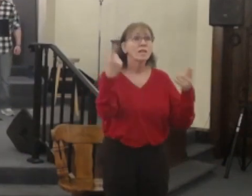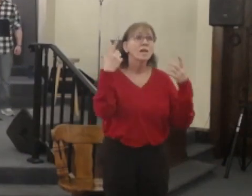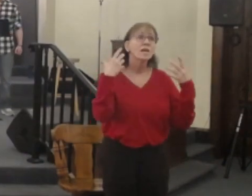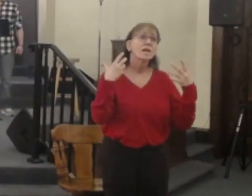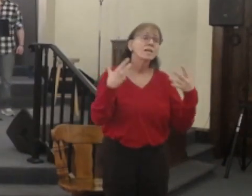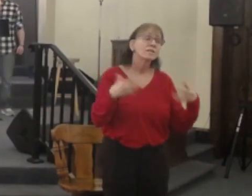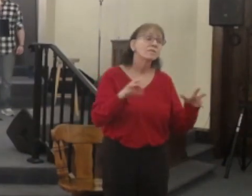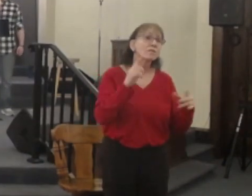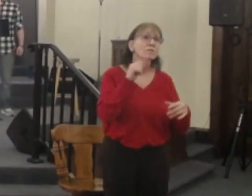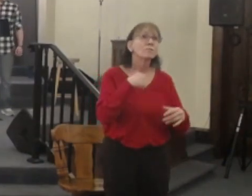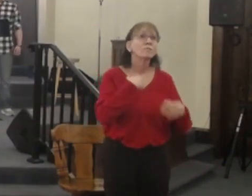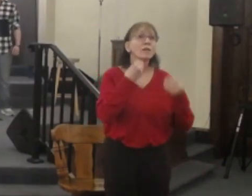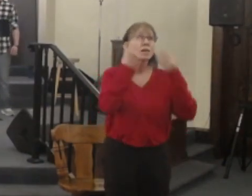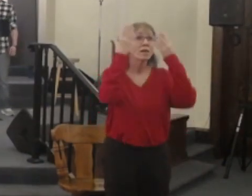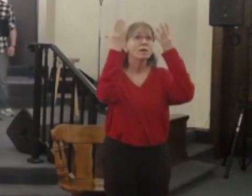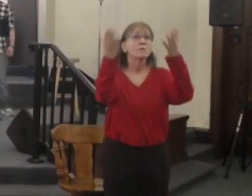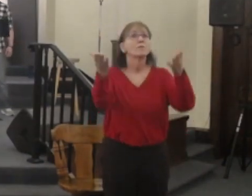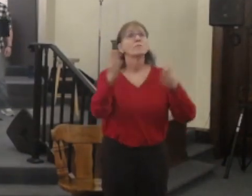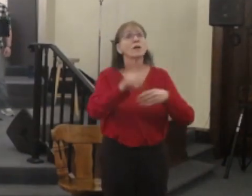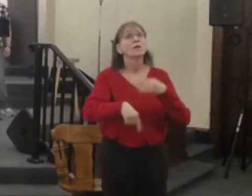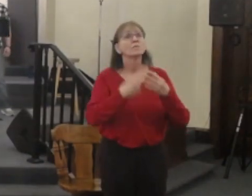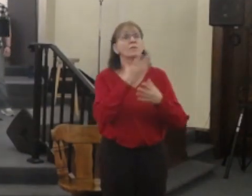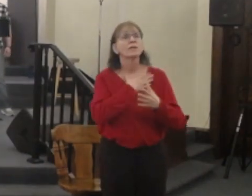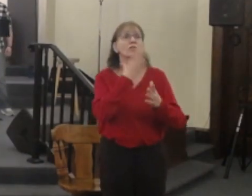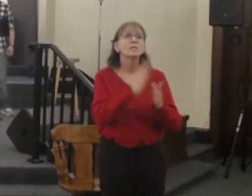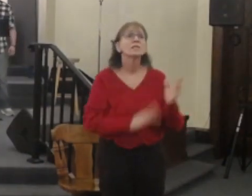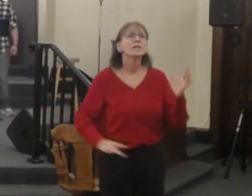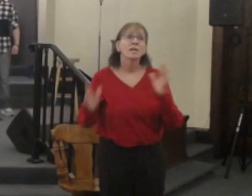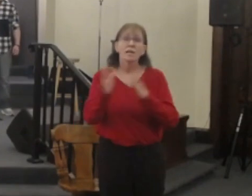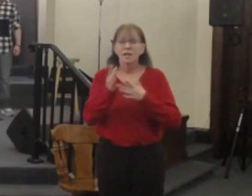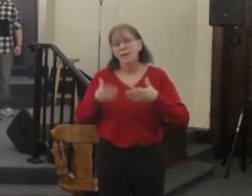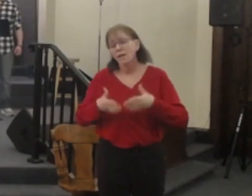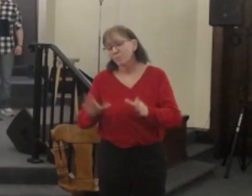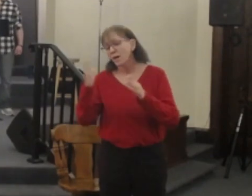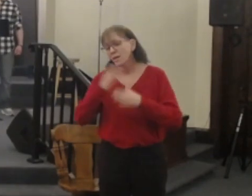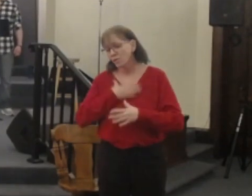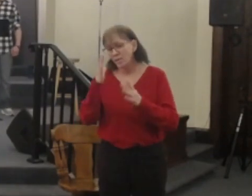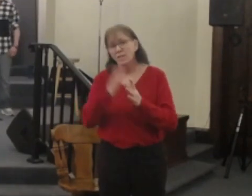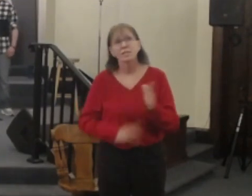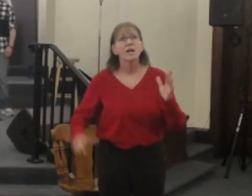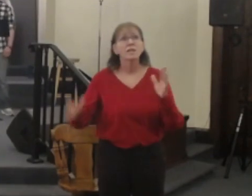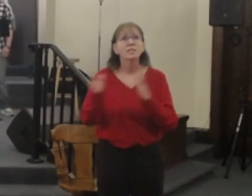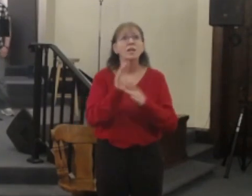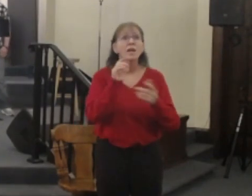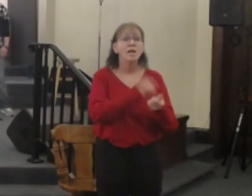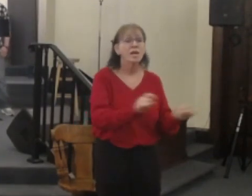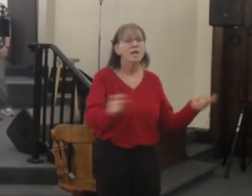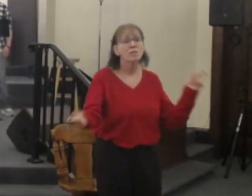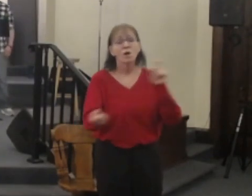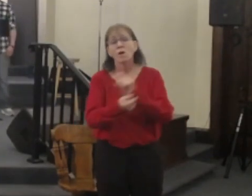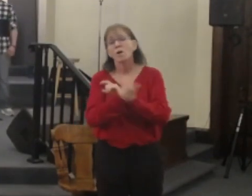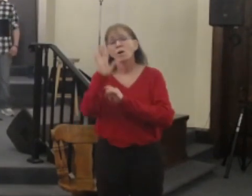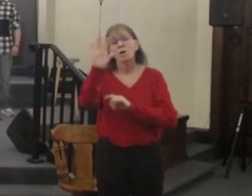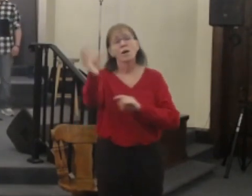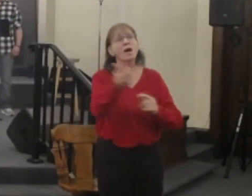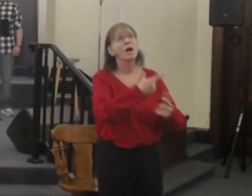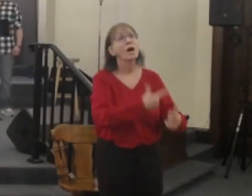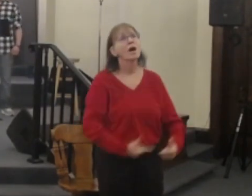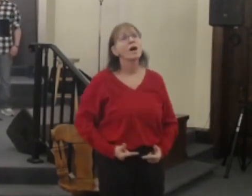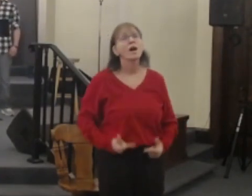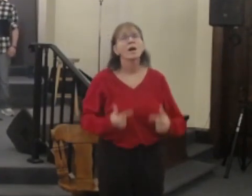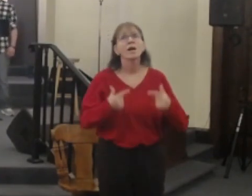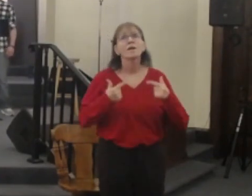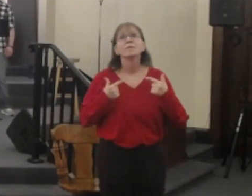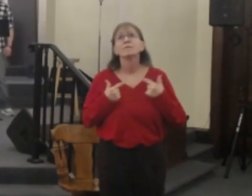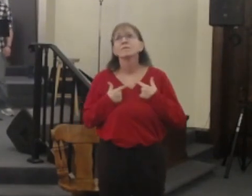me. And let me tell you about my Jesus. And let my Jesus change your